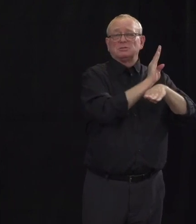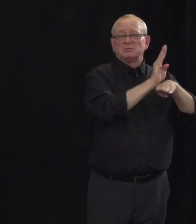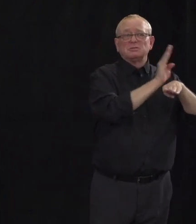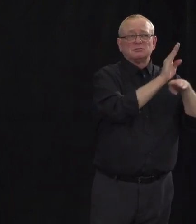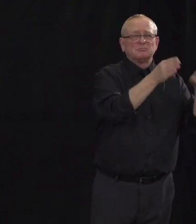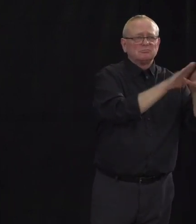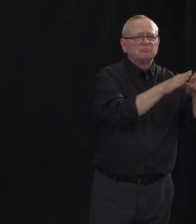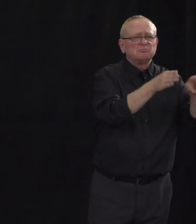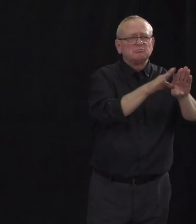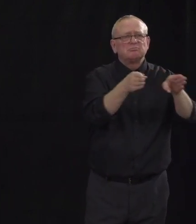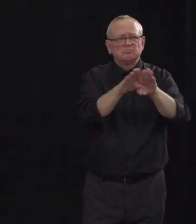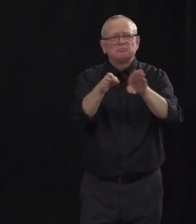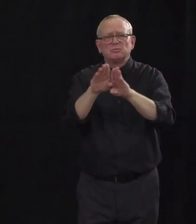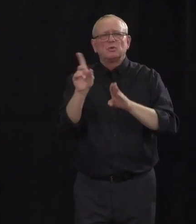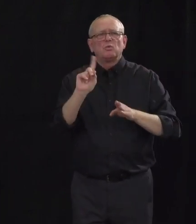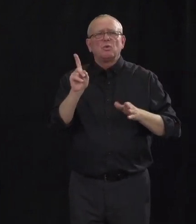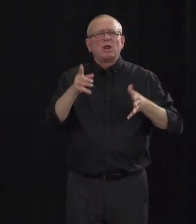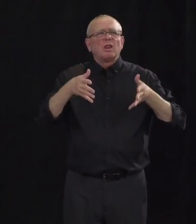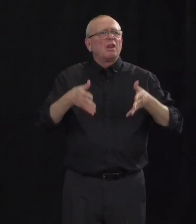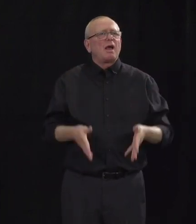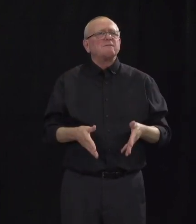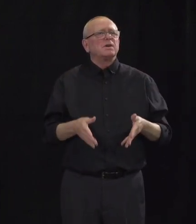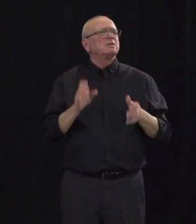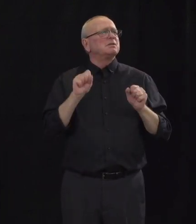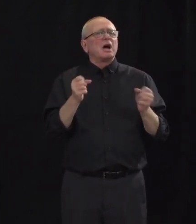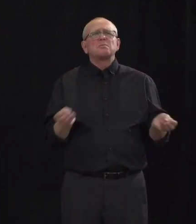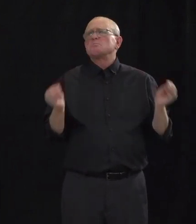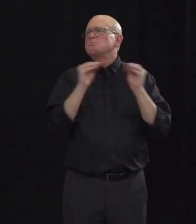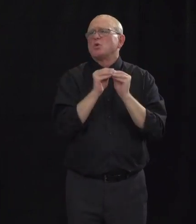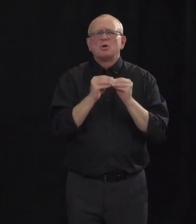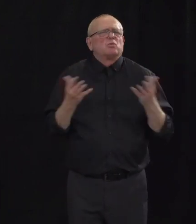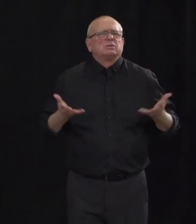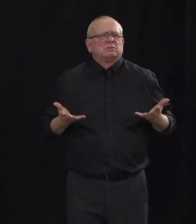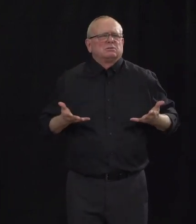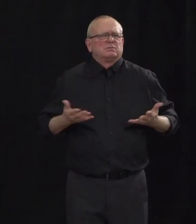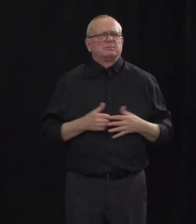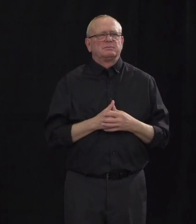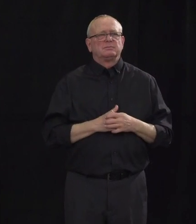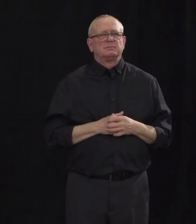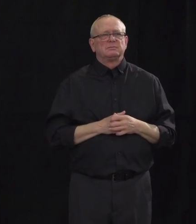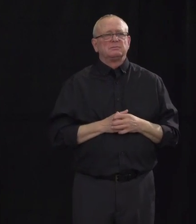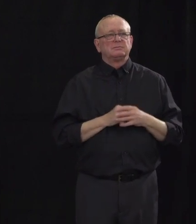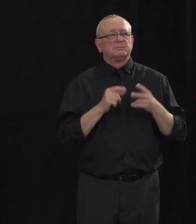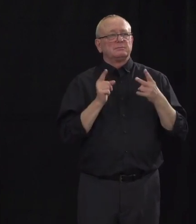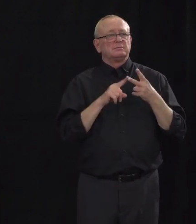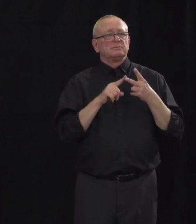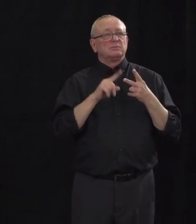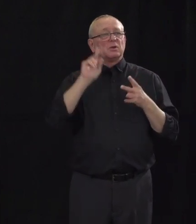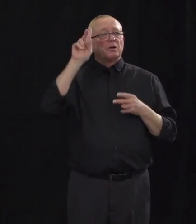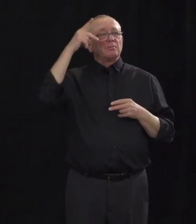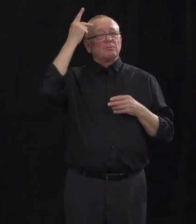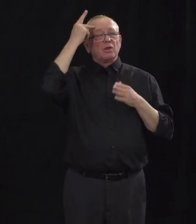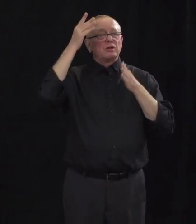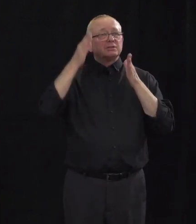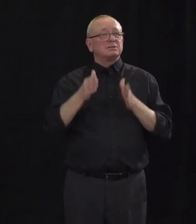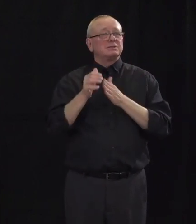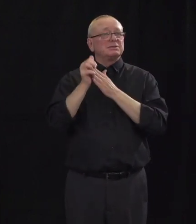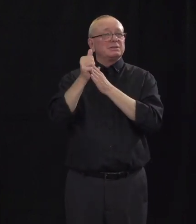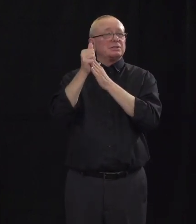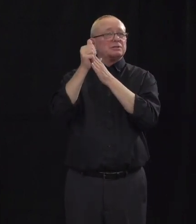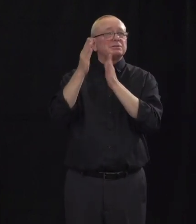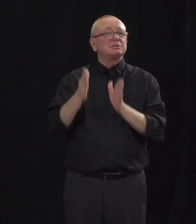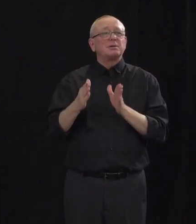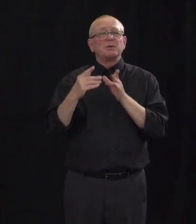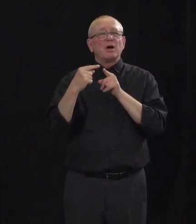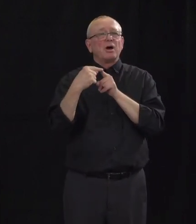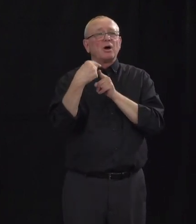just as part of that, too, any concerns about any other political leaders, specifically south of the border, who may be hinting at already at relaxing social distancing